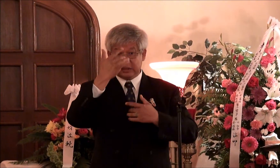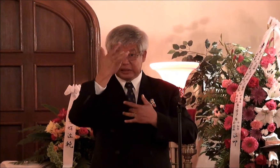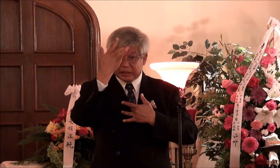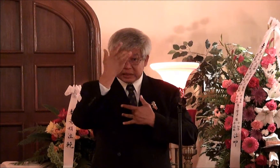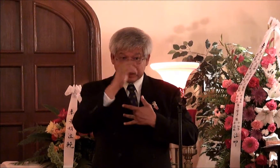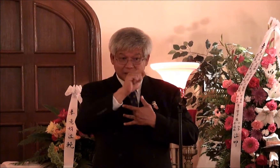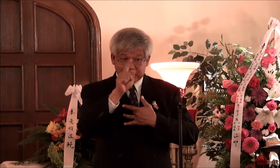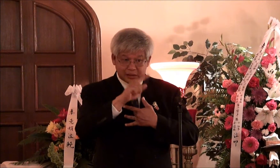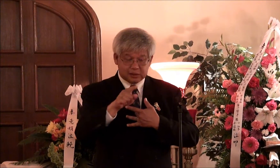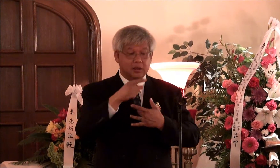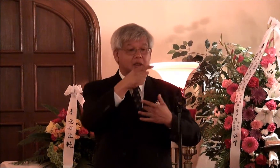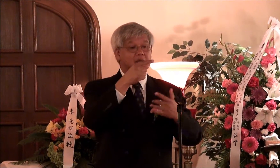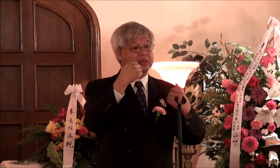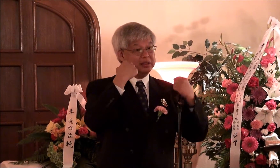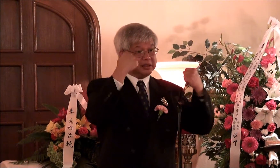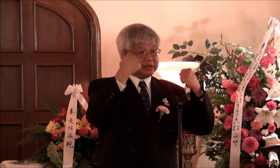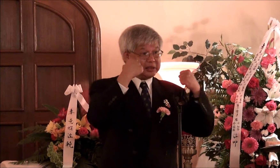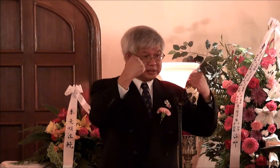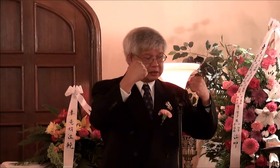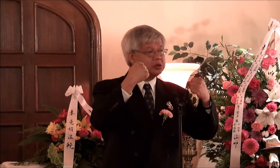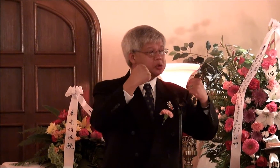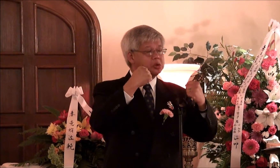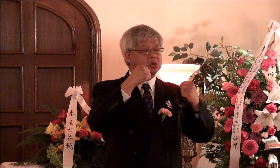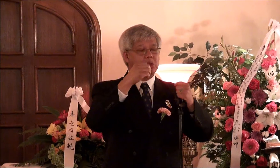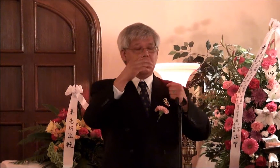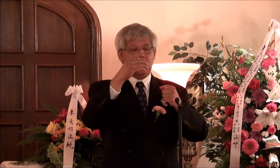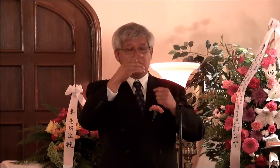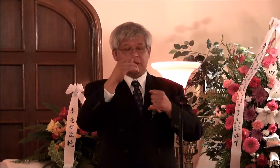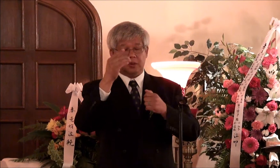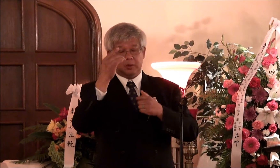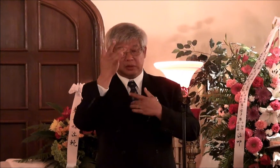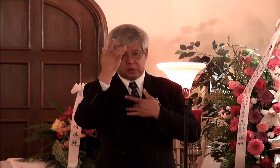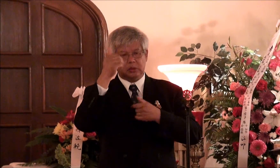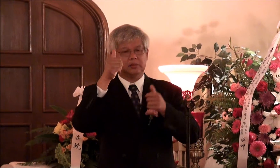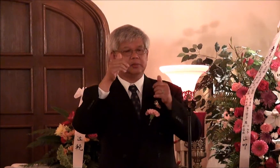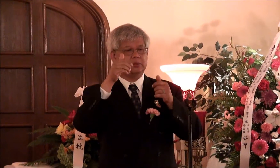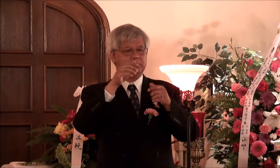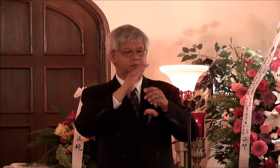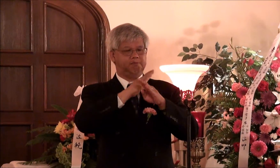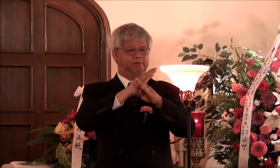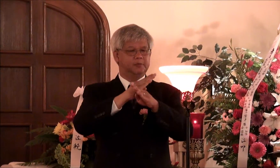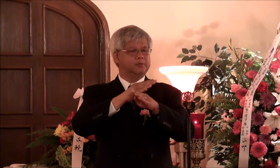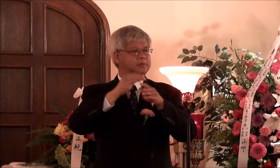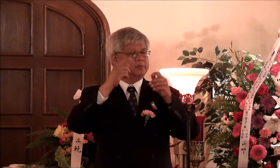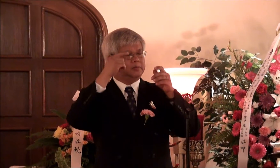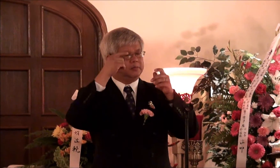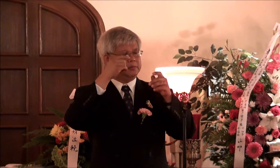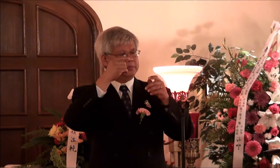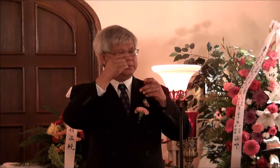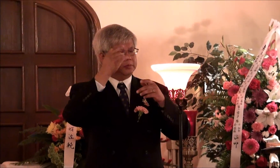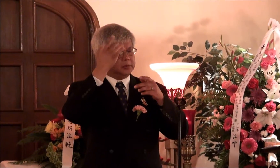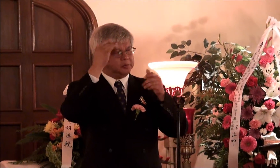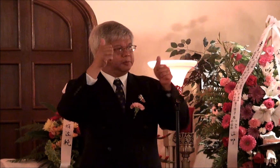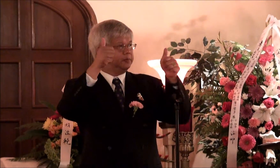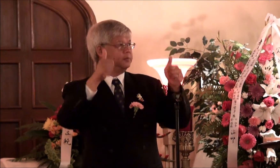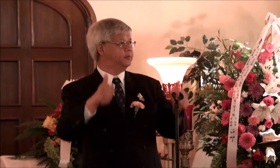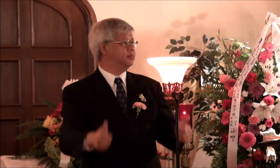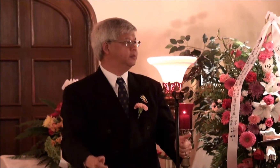that, having Alzheimer's and exercise helps, I guess,